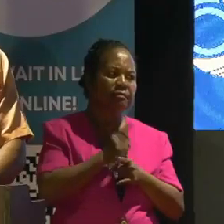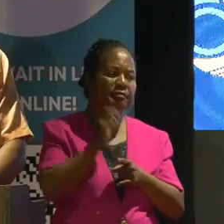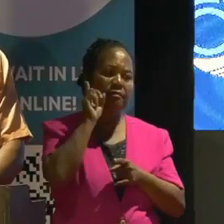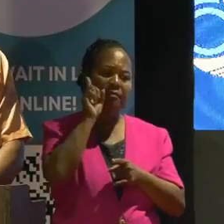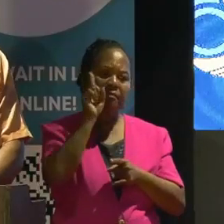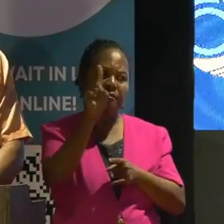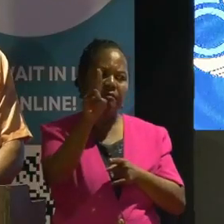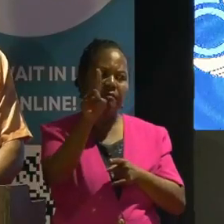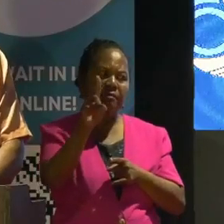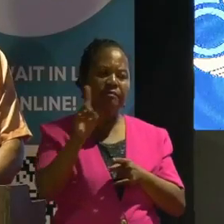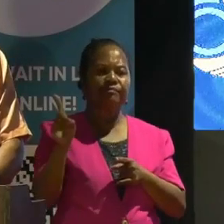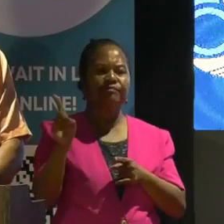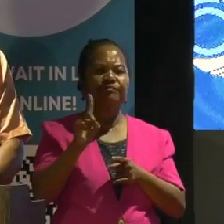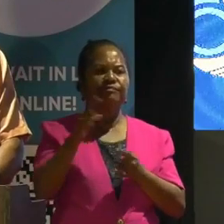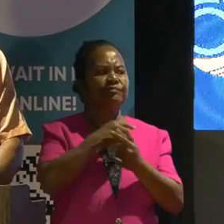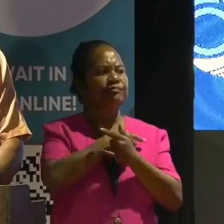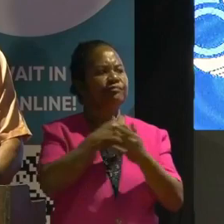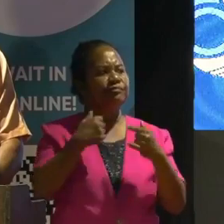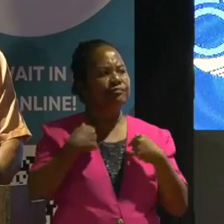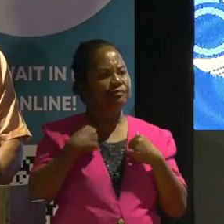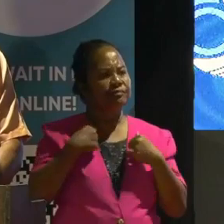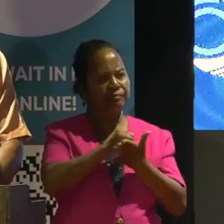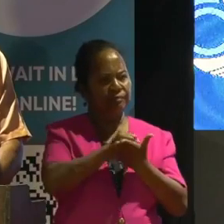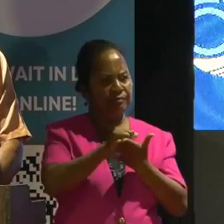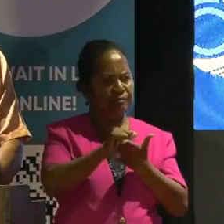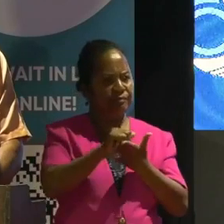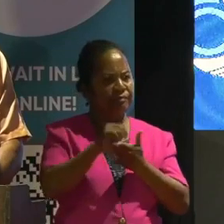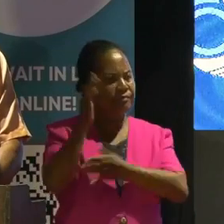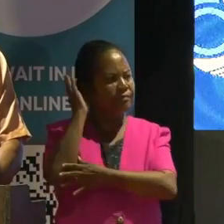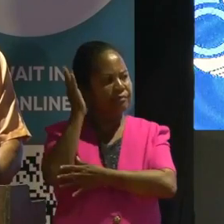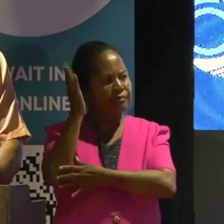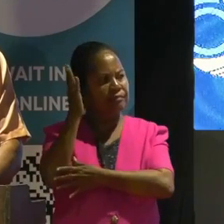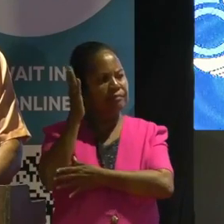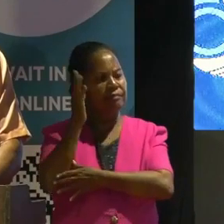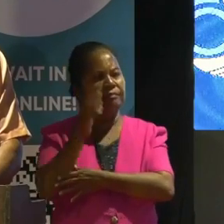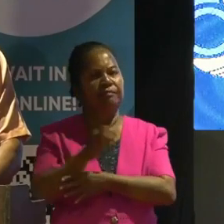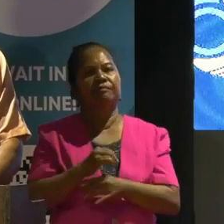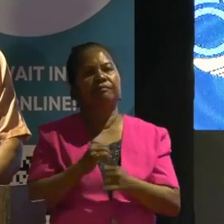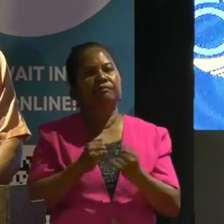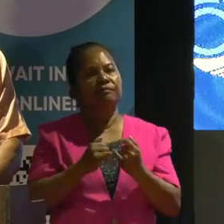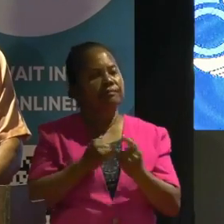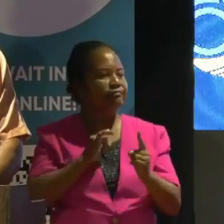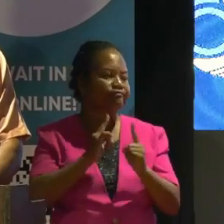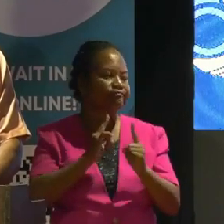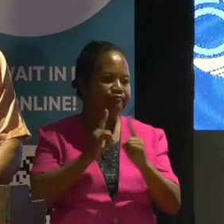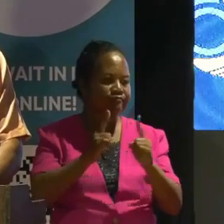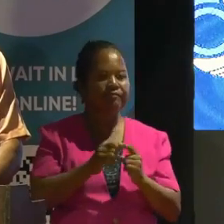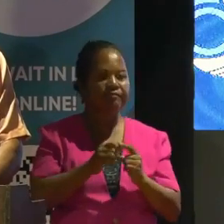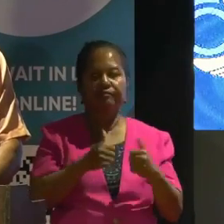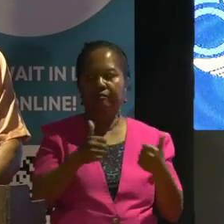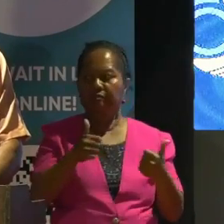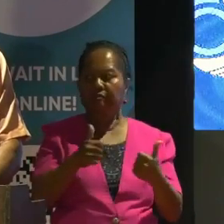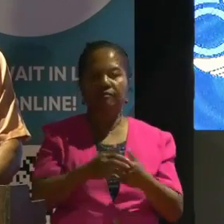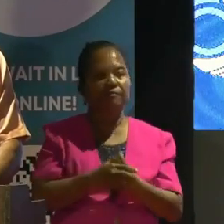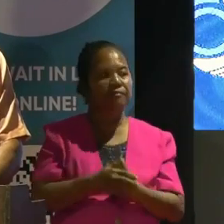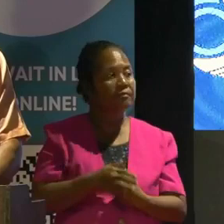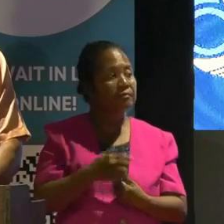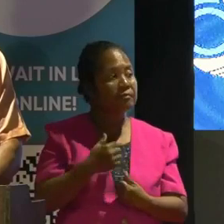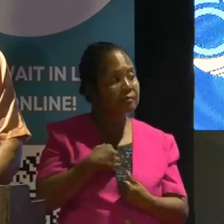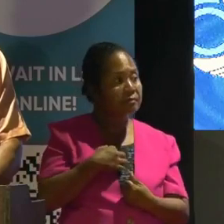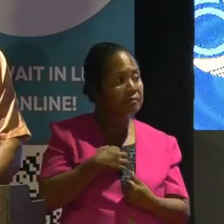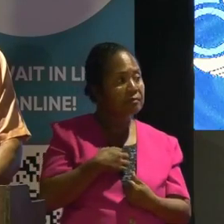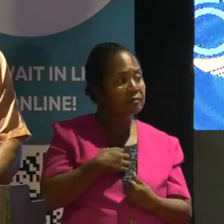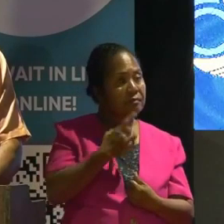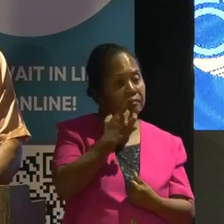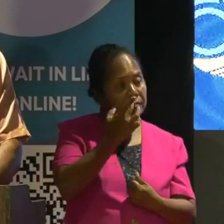Yesterday and today we had a number of presentations, very informative presentations. I would